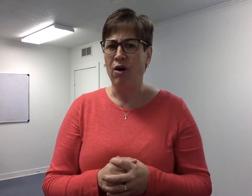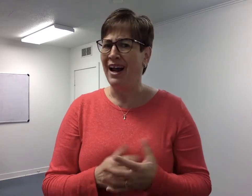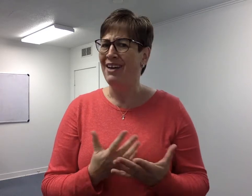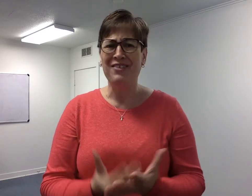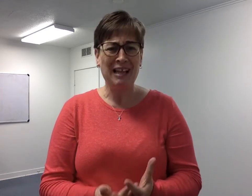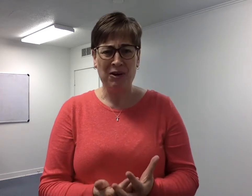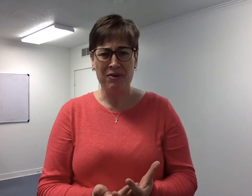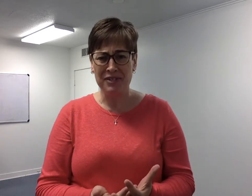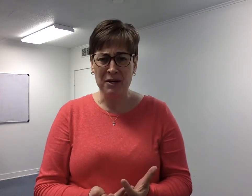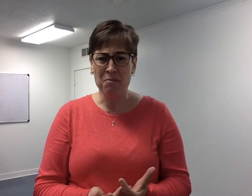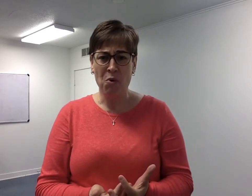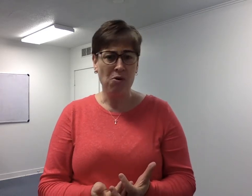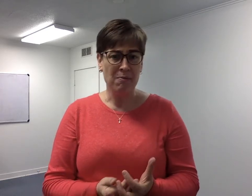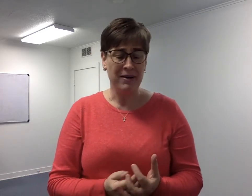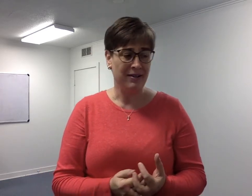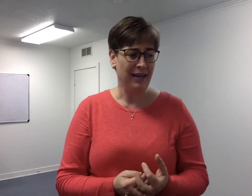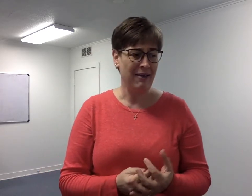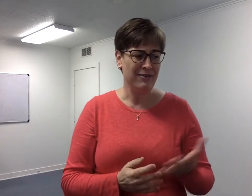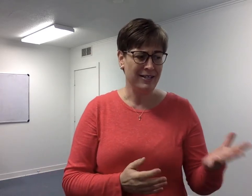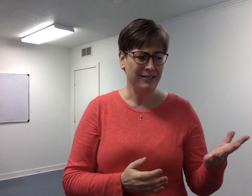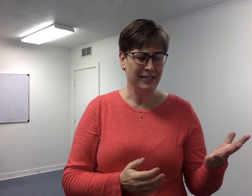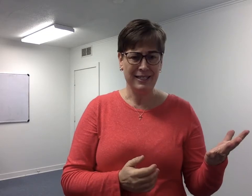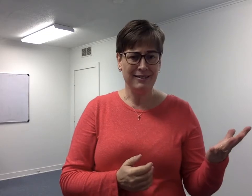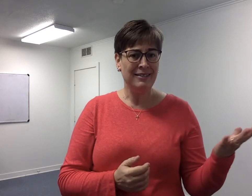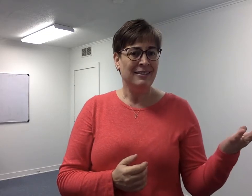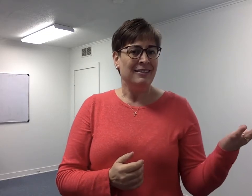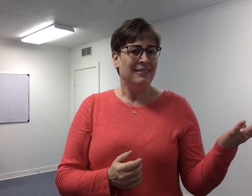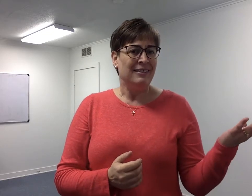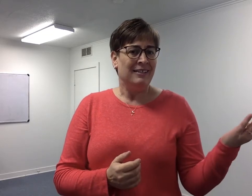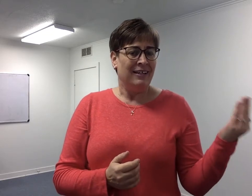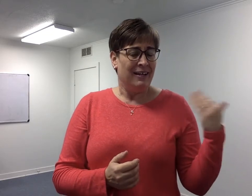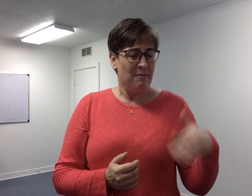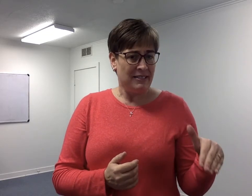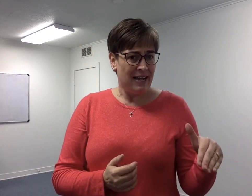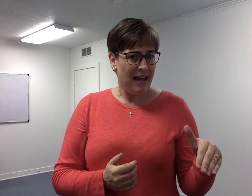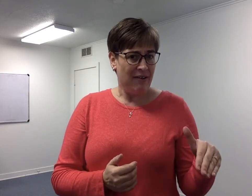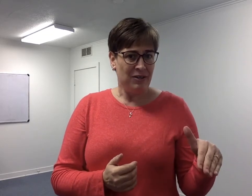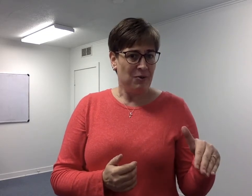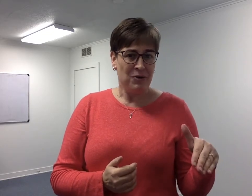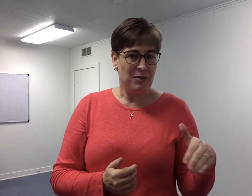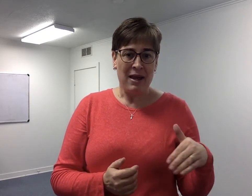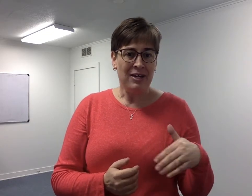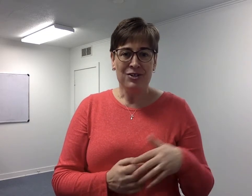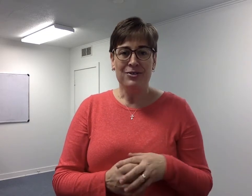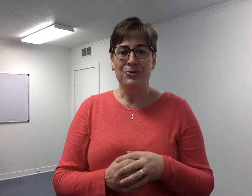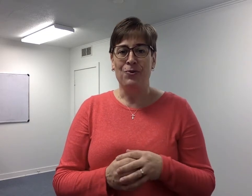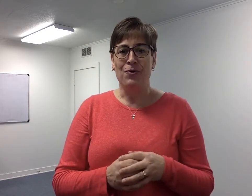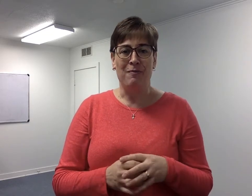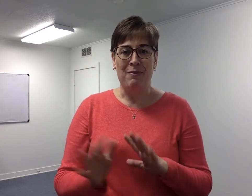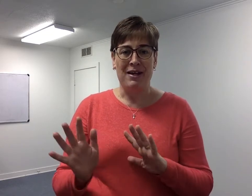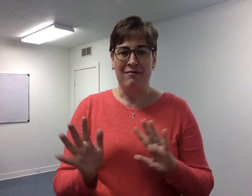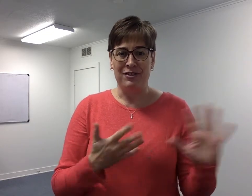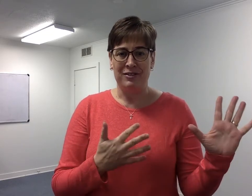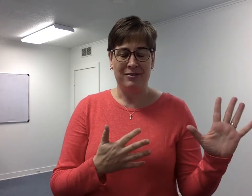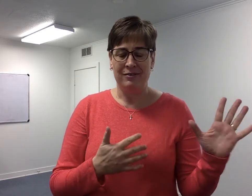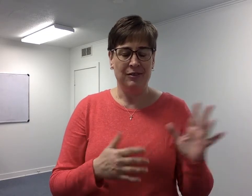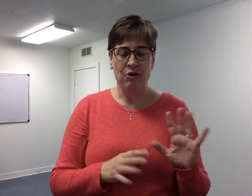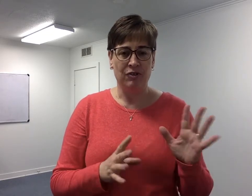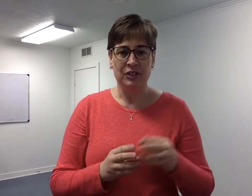and I feel like we've done more, but evidently I must not have it on one of the pages, or maybe I've just overlooked it.